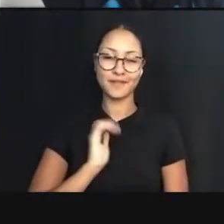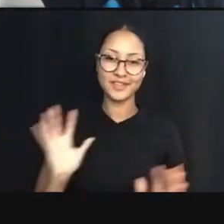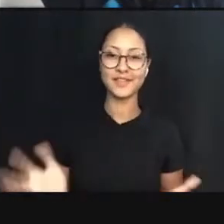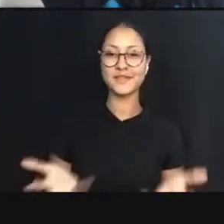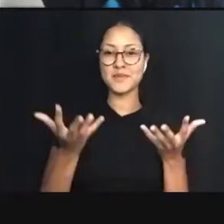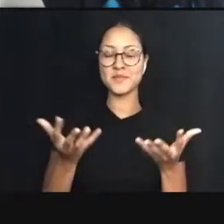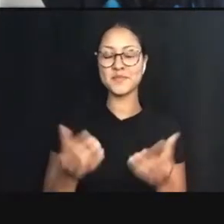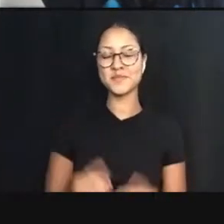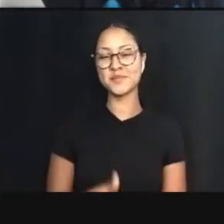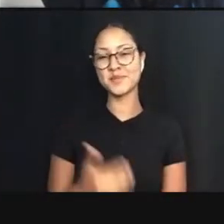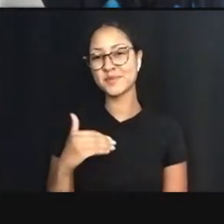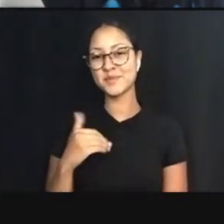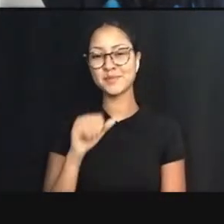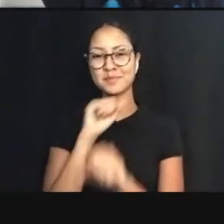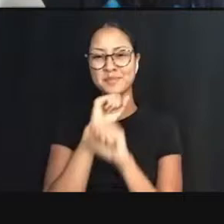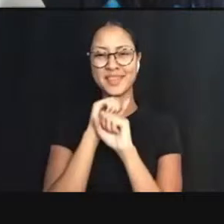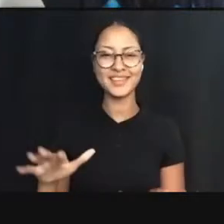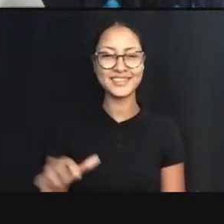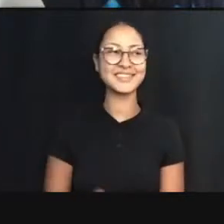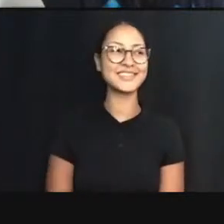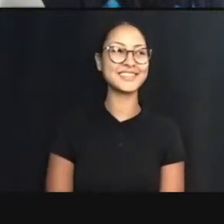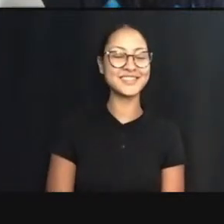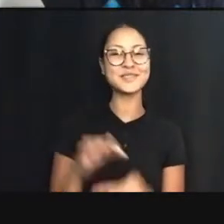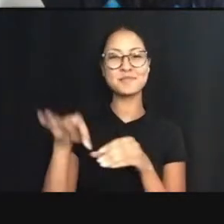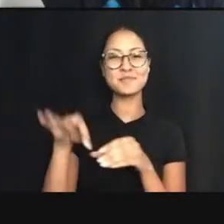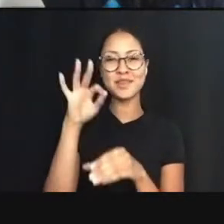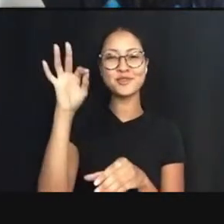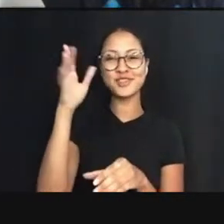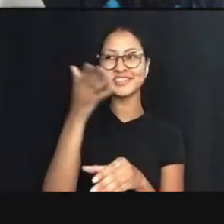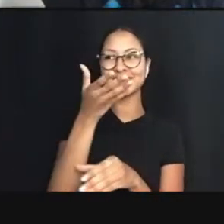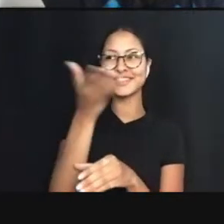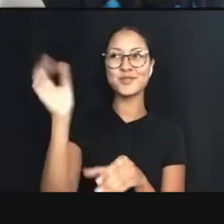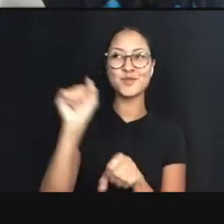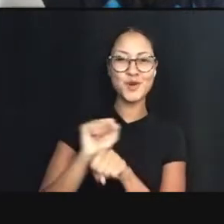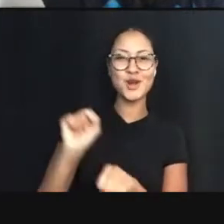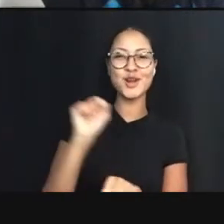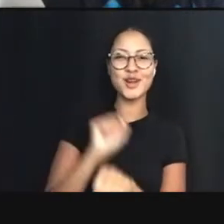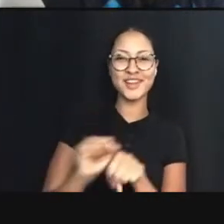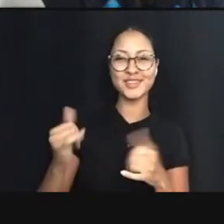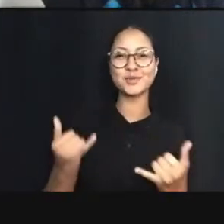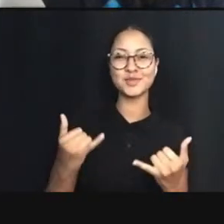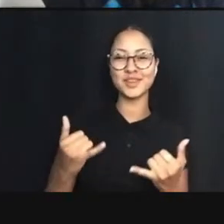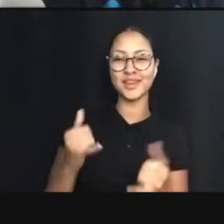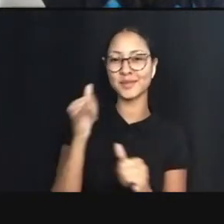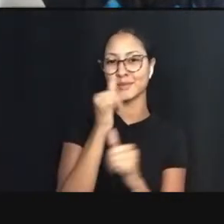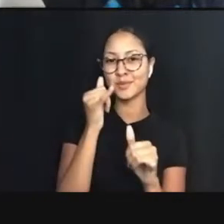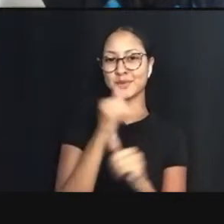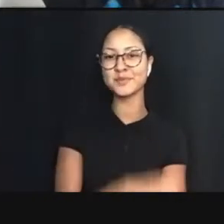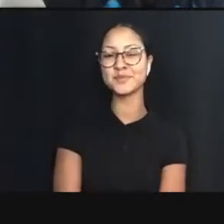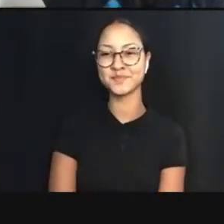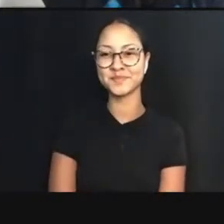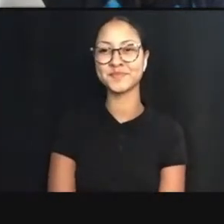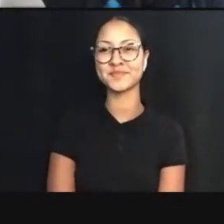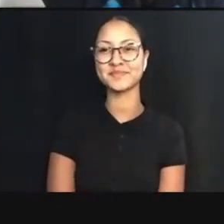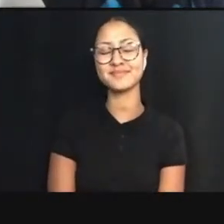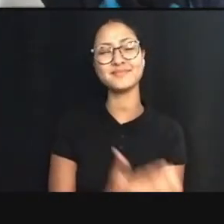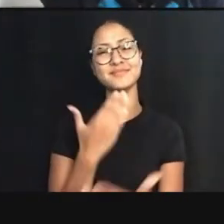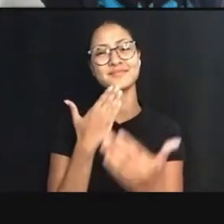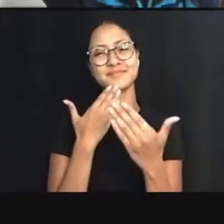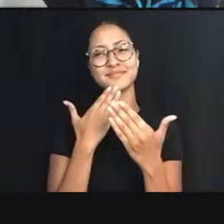blessing. Spirits are working today. Well, I'm a turn. Always. Thank you, Makita. Always